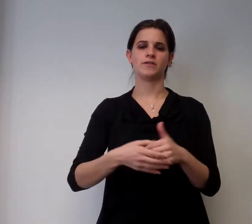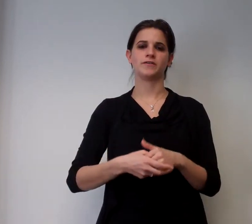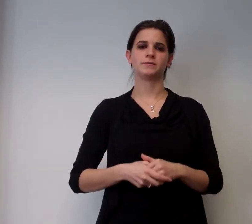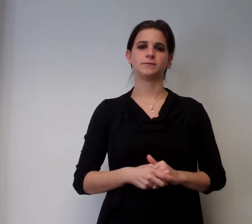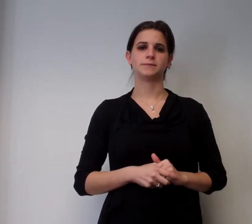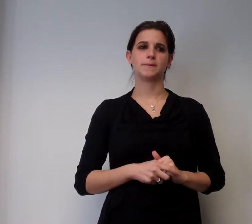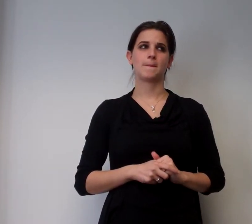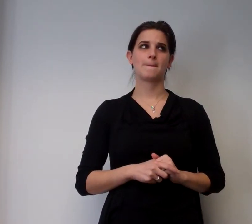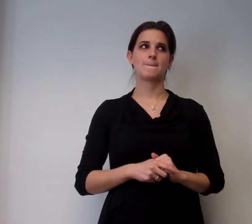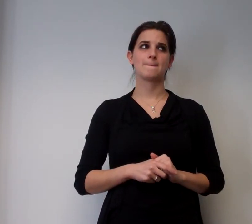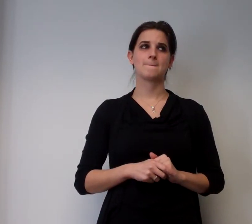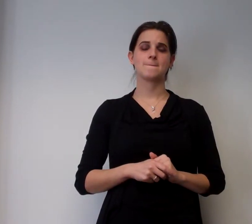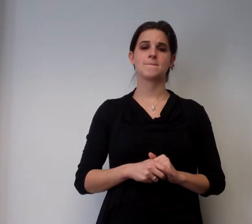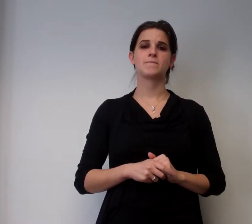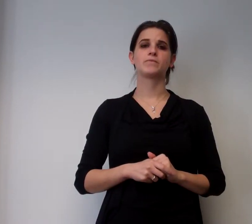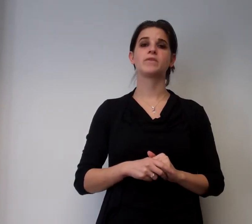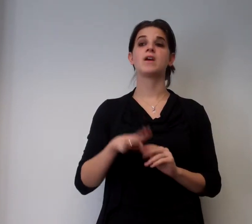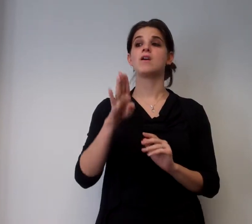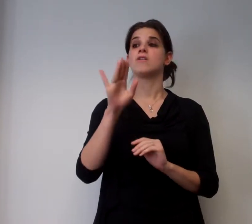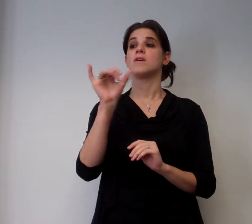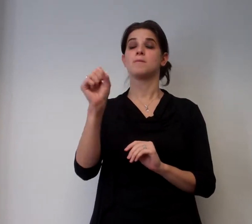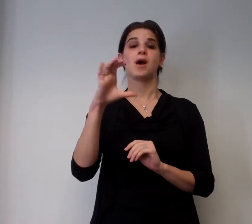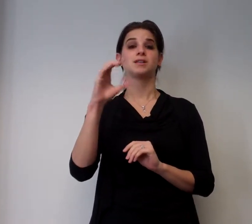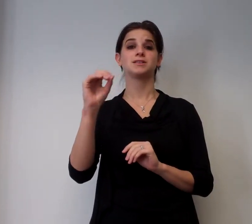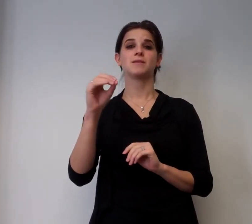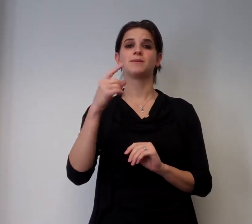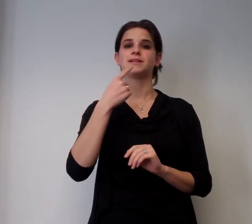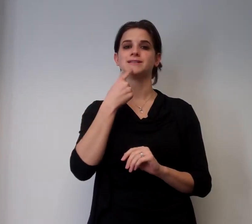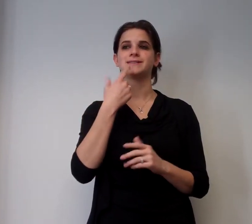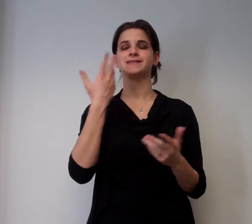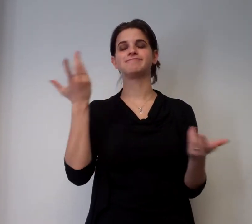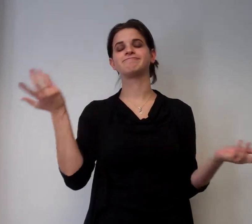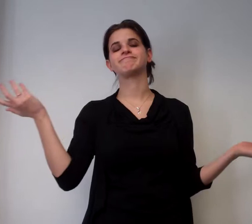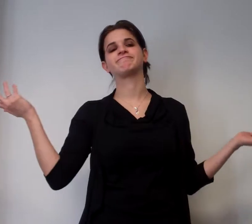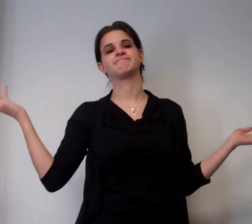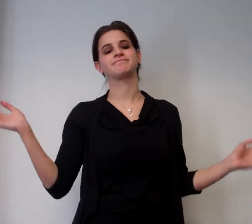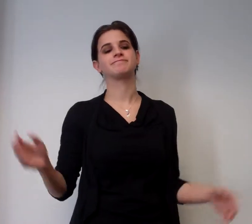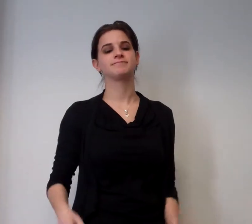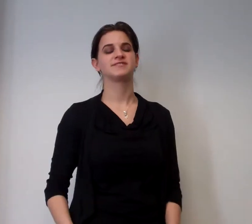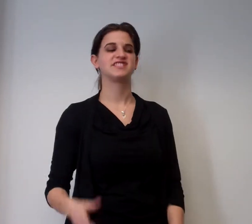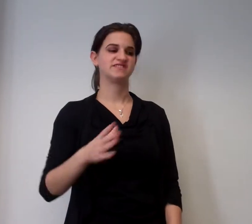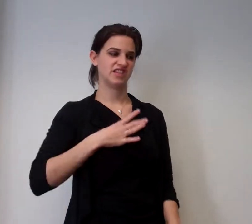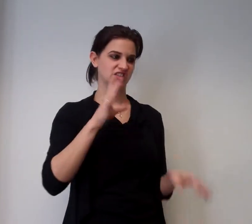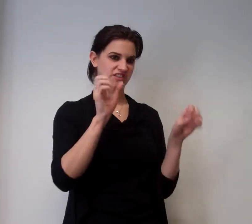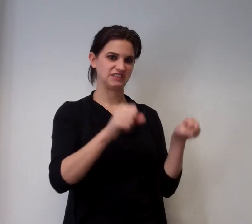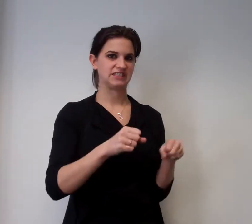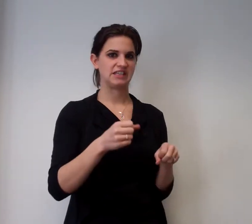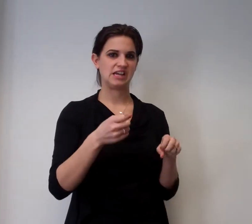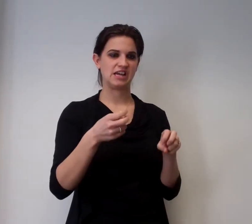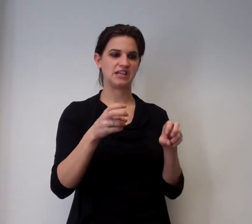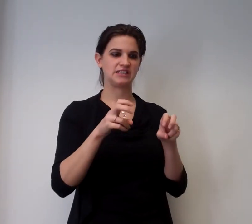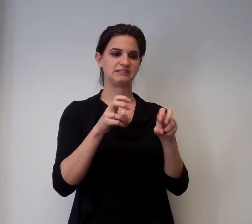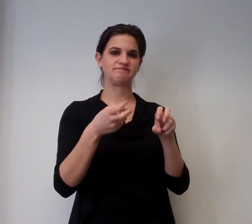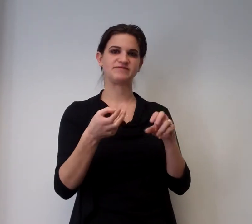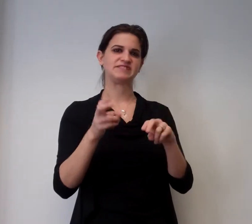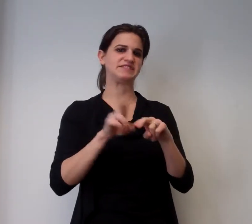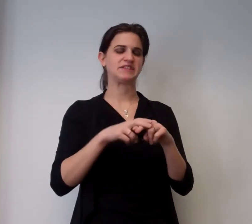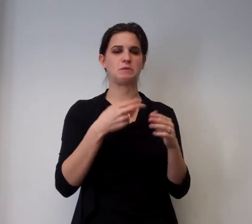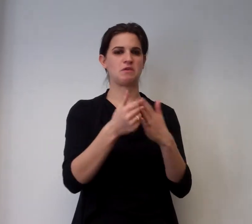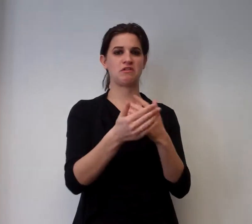It was settled when the bus company finally gave in and said, we're going to let them sit wherever they want because the bus line had lost so much money.